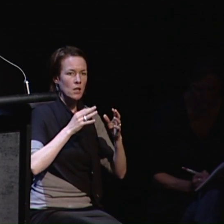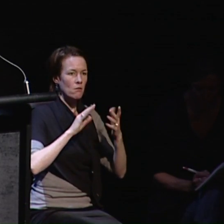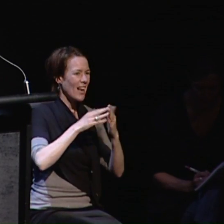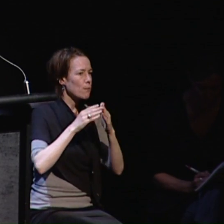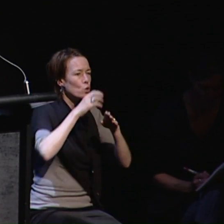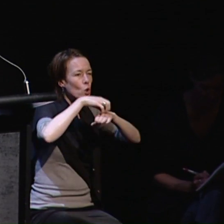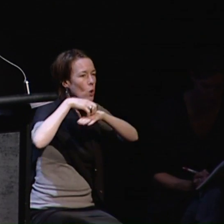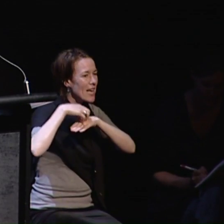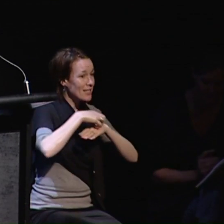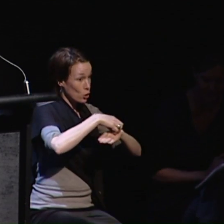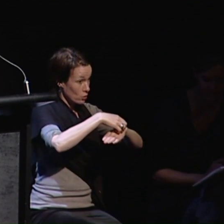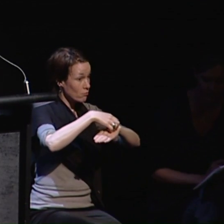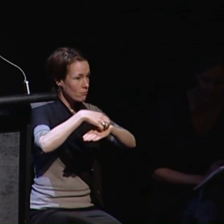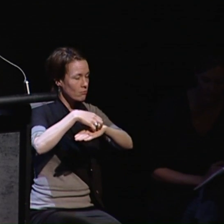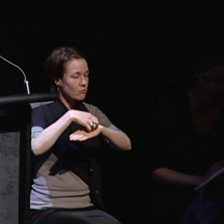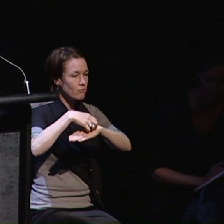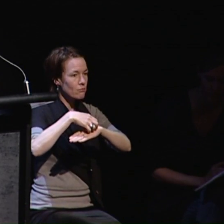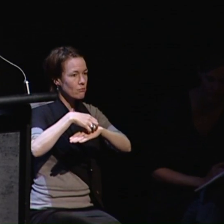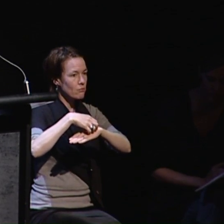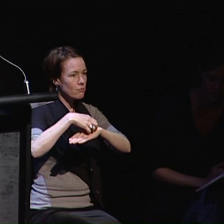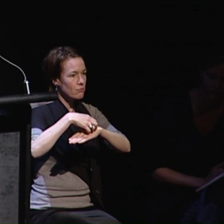community organizations.